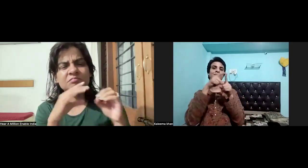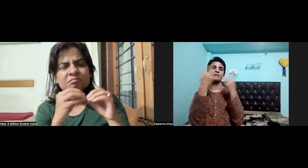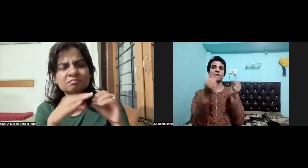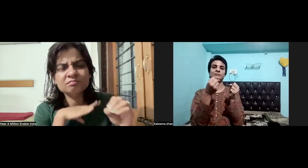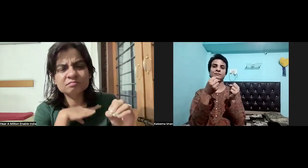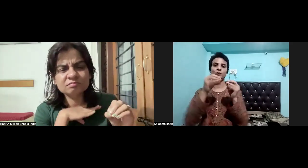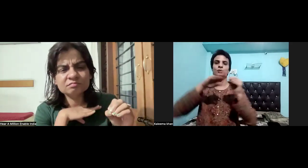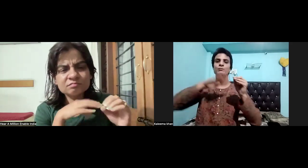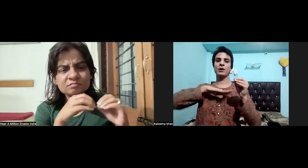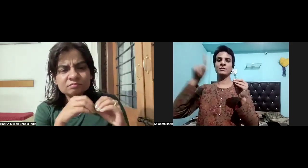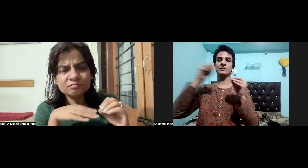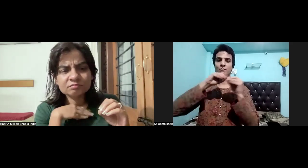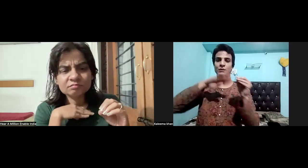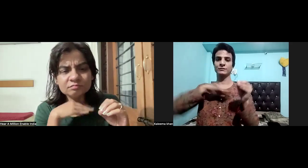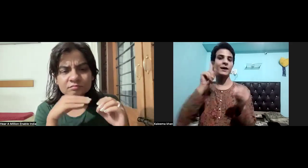Also, in